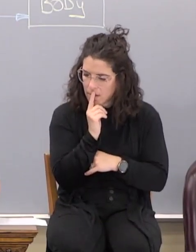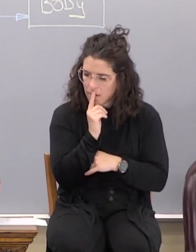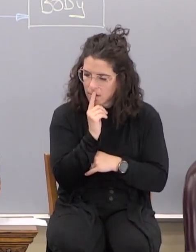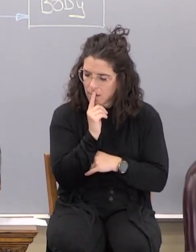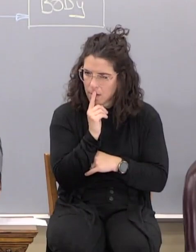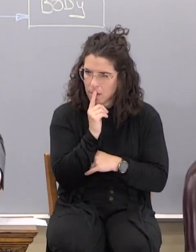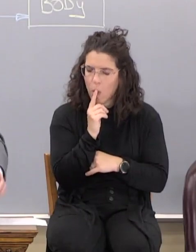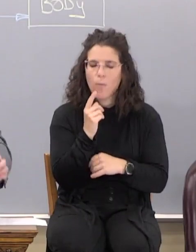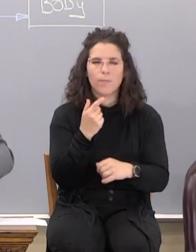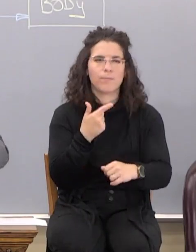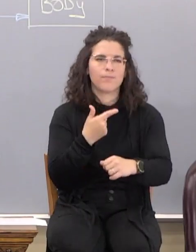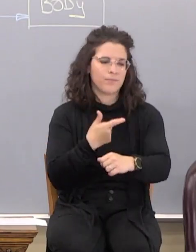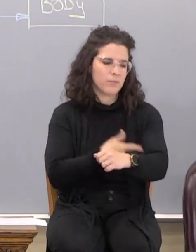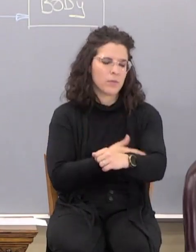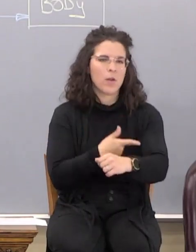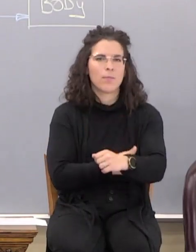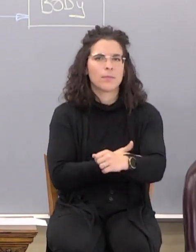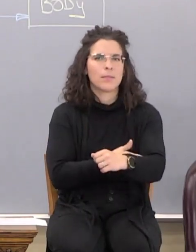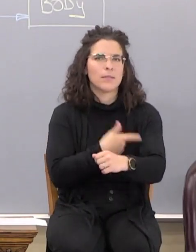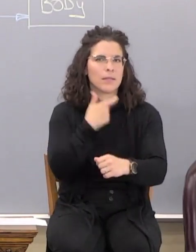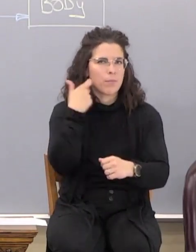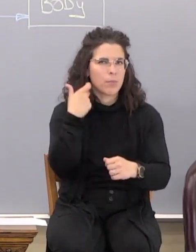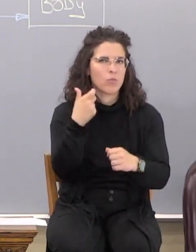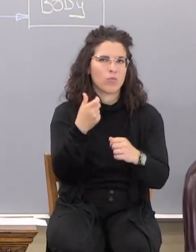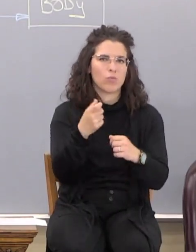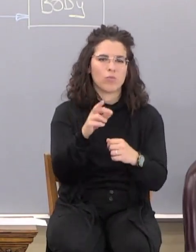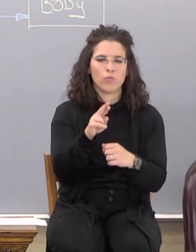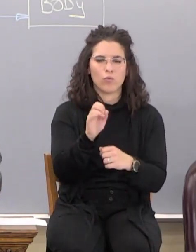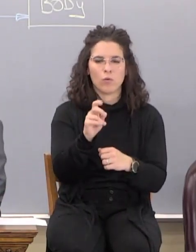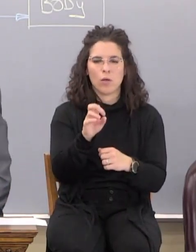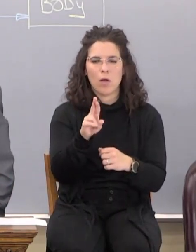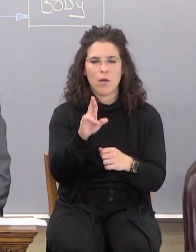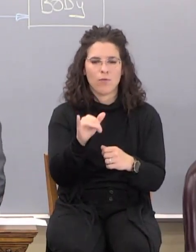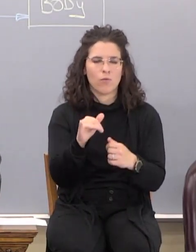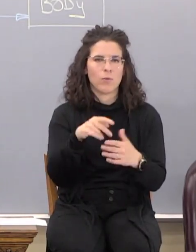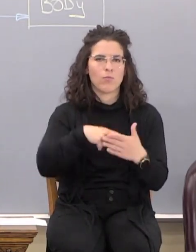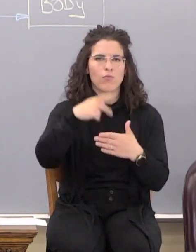substance abuse recovery program run by some church.